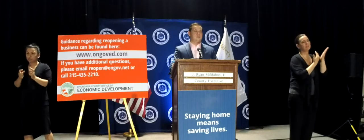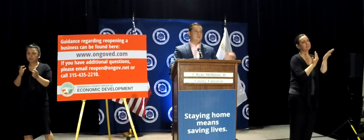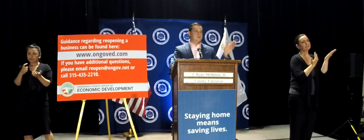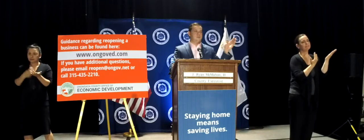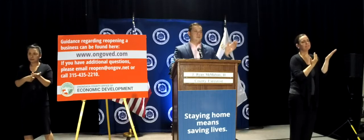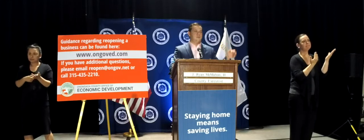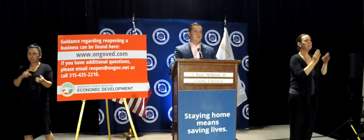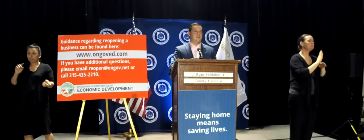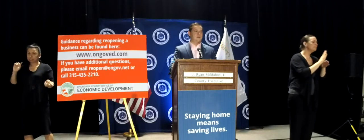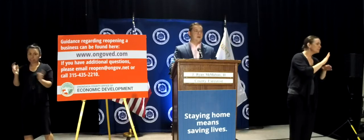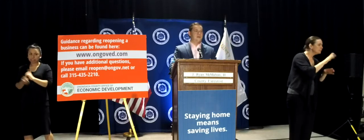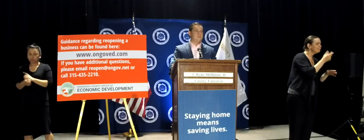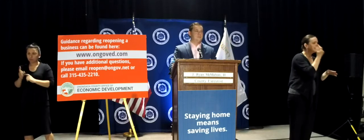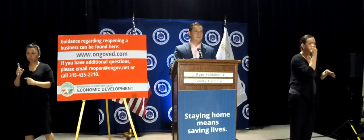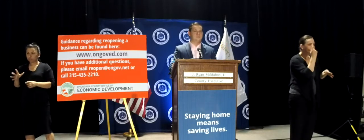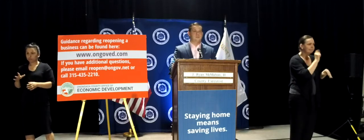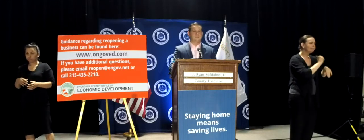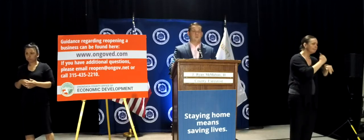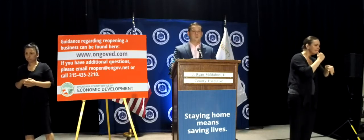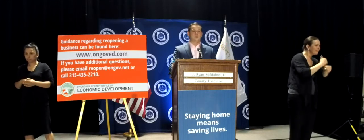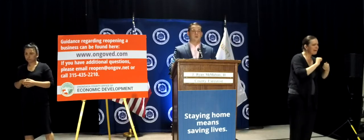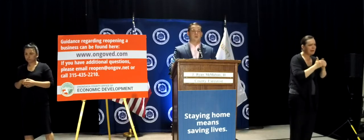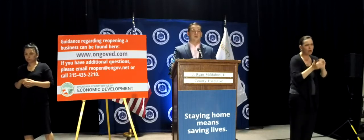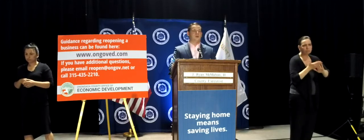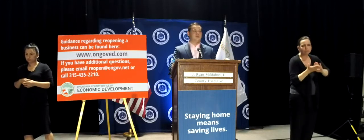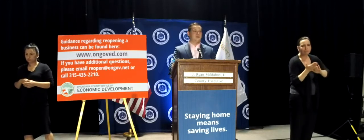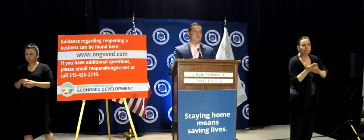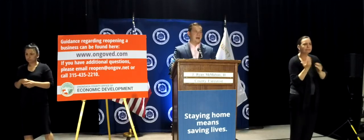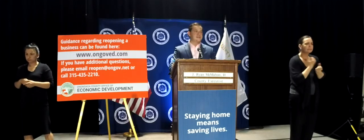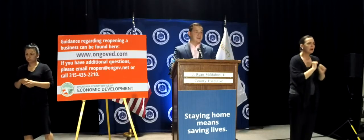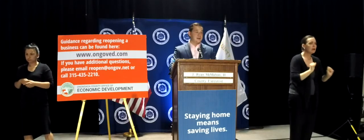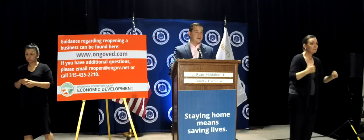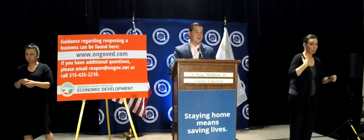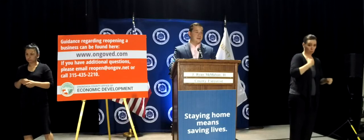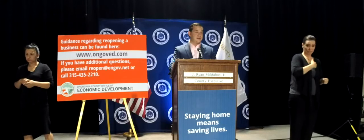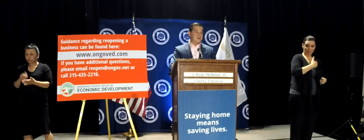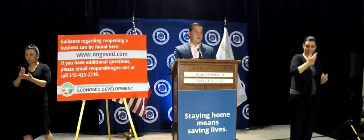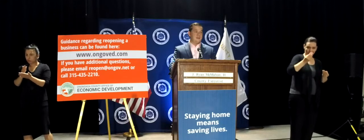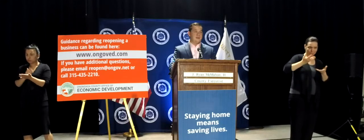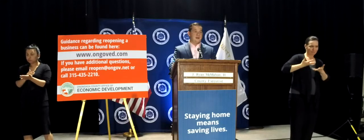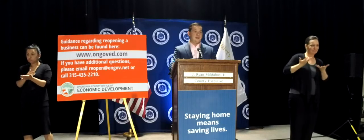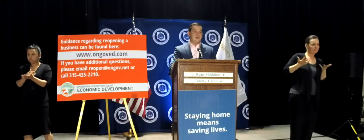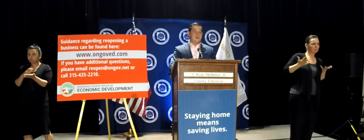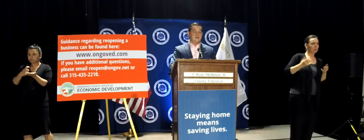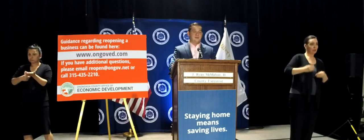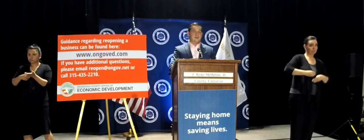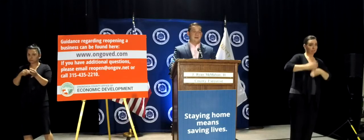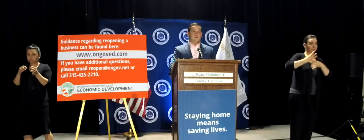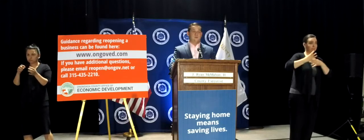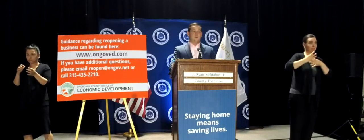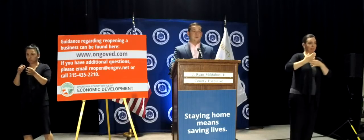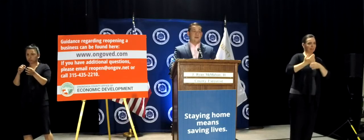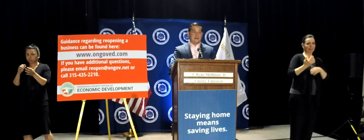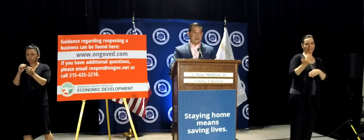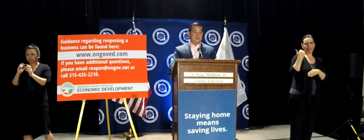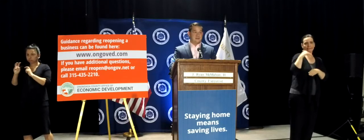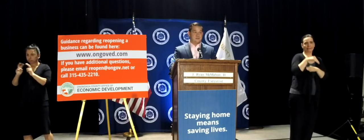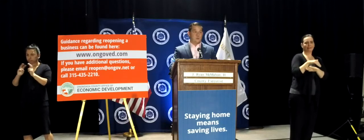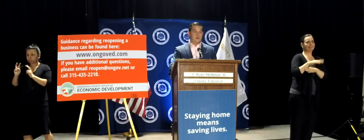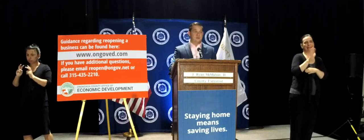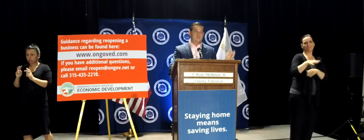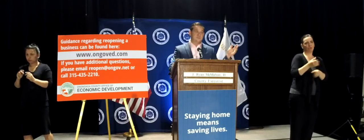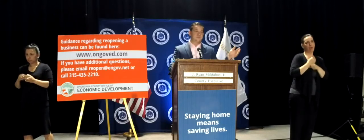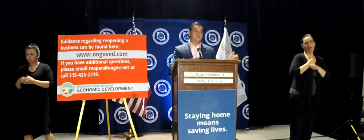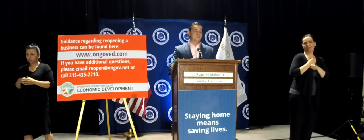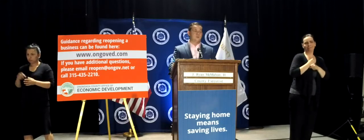and when they come, we were told they were going to be up last night, and then if not last night,